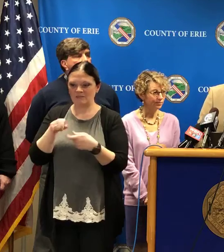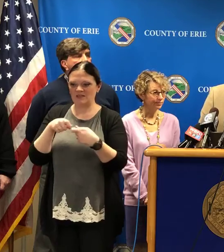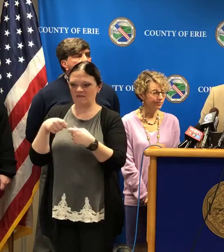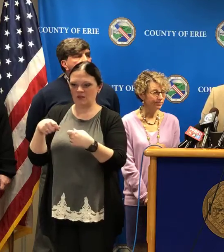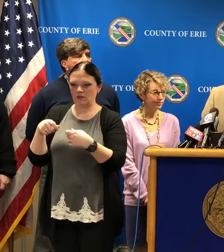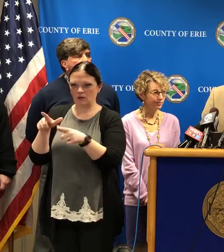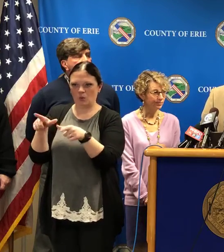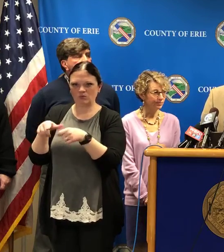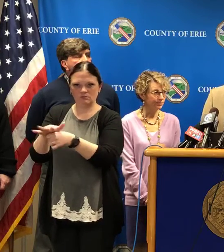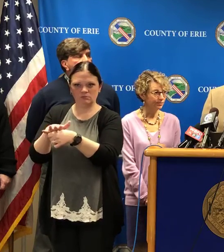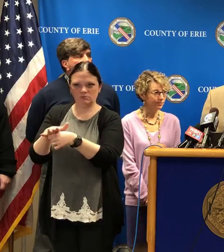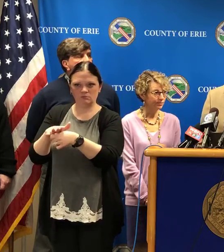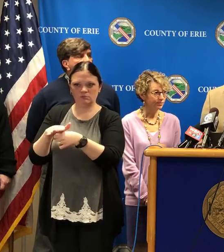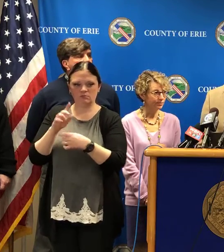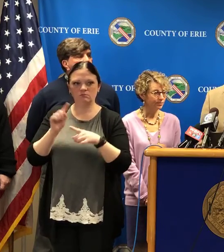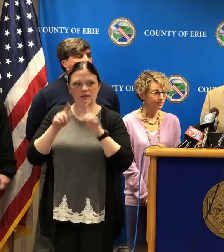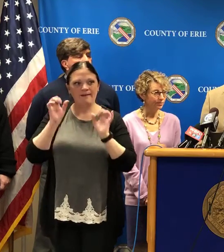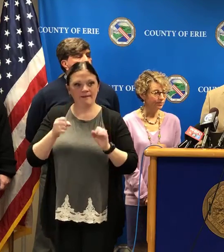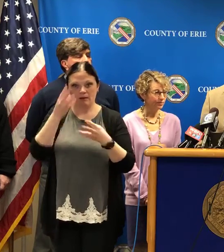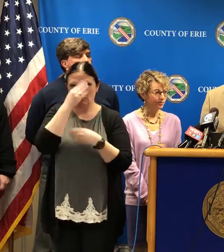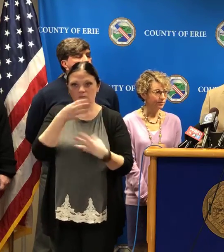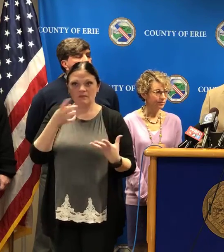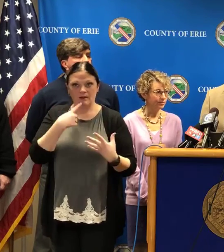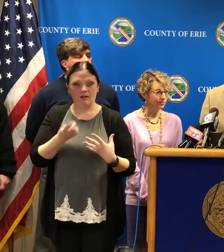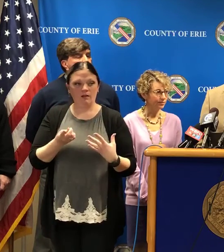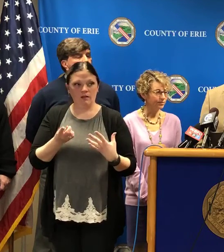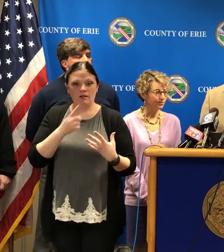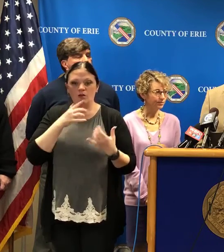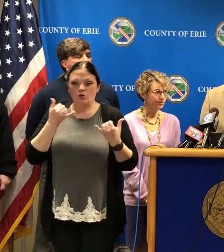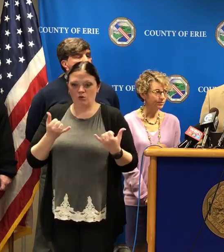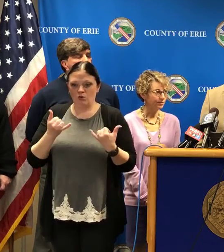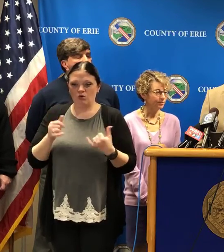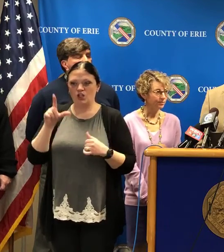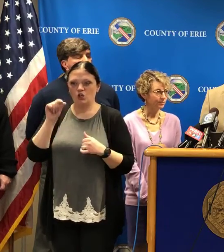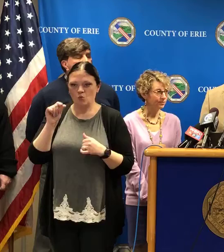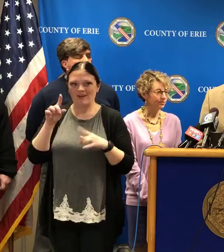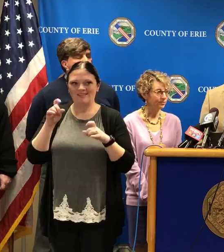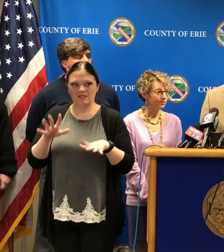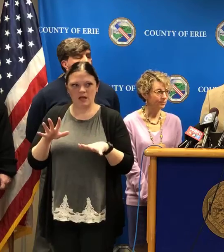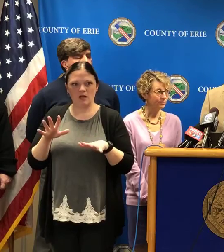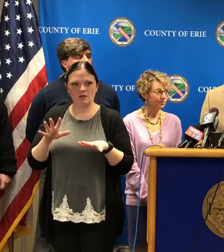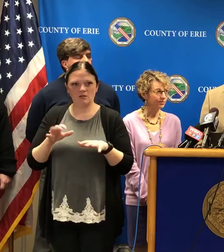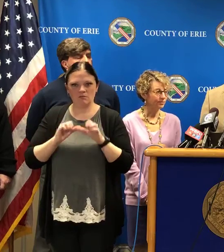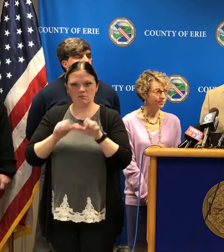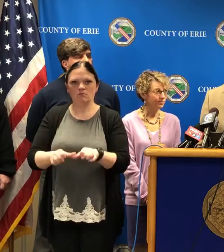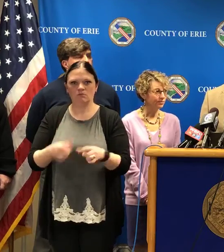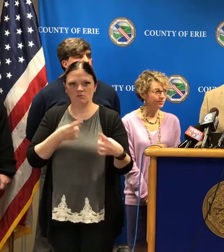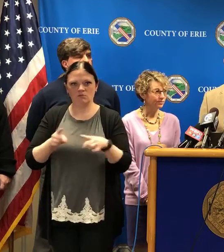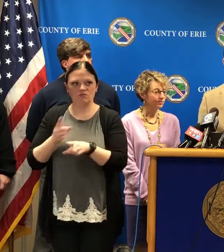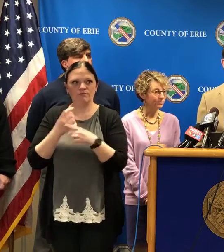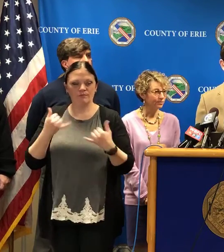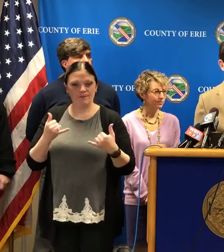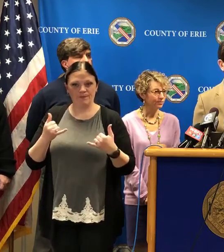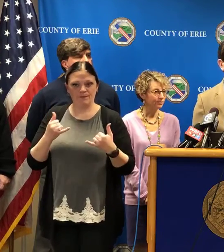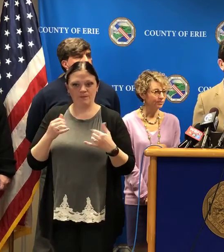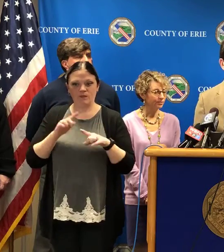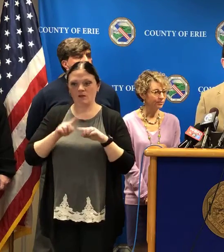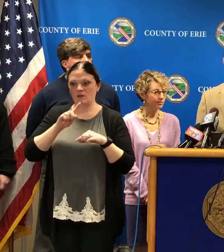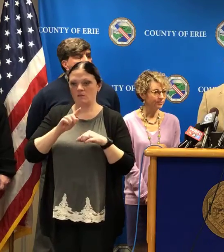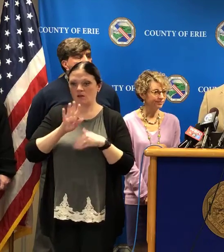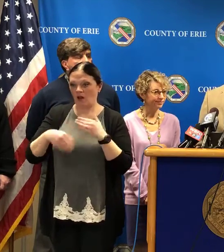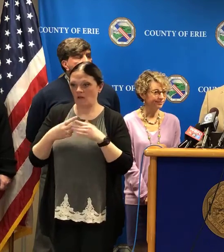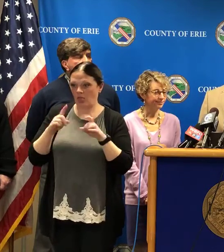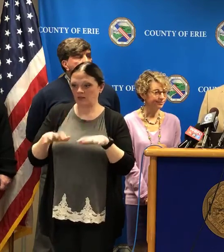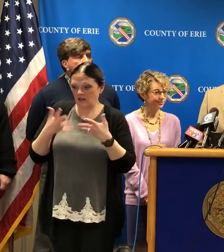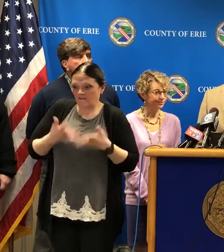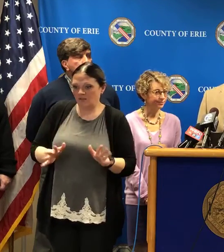those, but we can tell you that there are currently 20 tests ongoing. So of all the tests we performed so far, only 1 came back